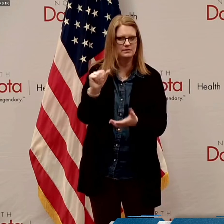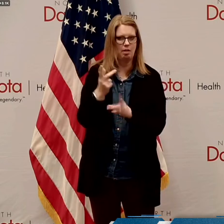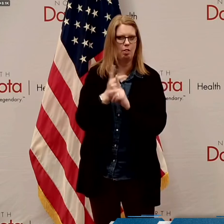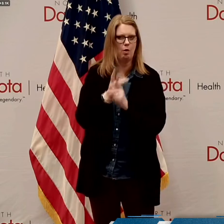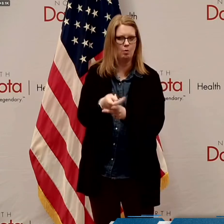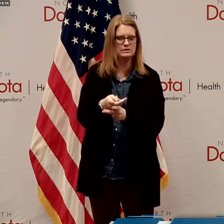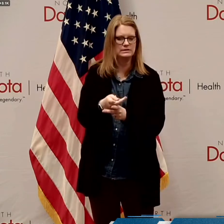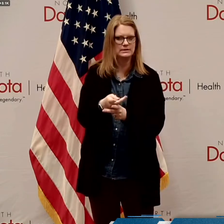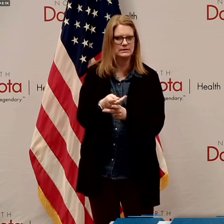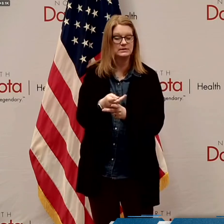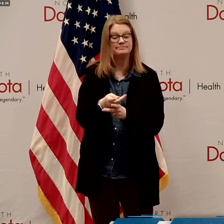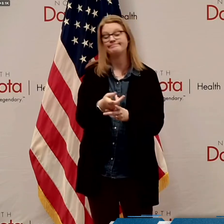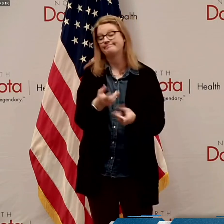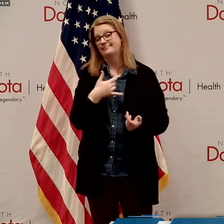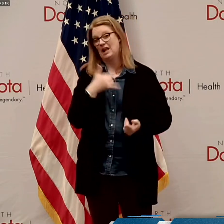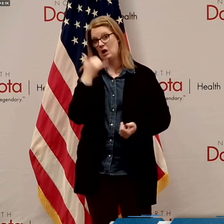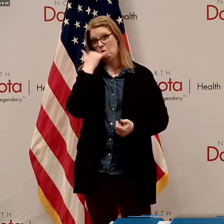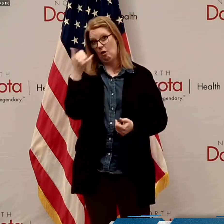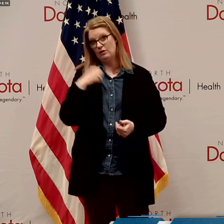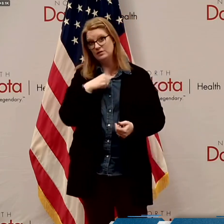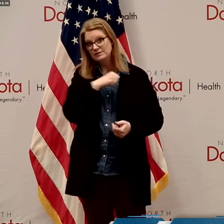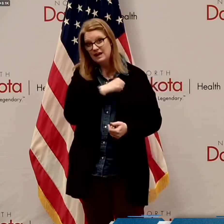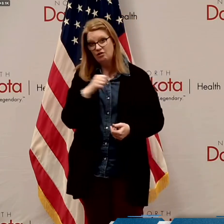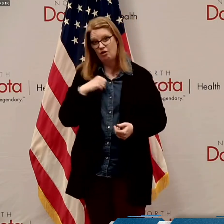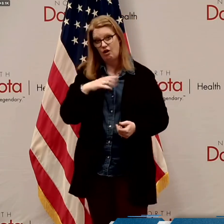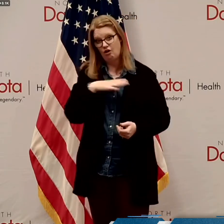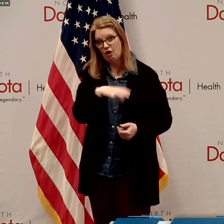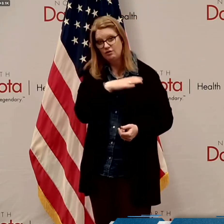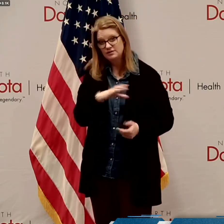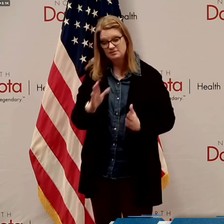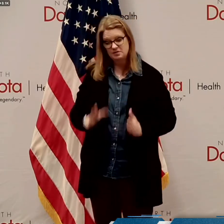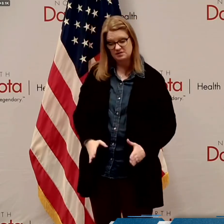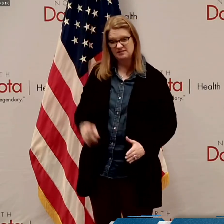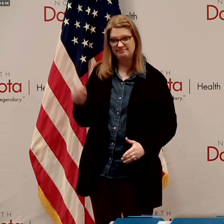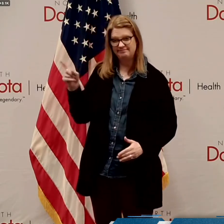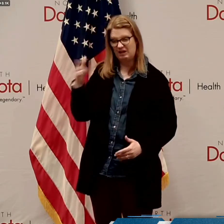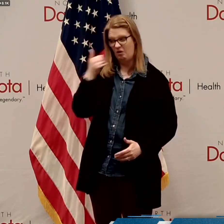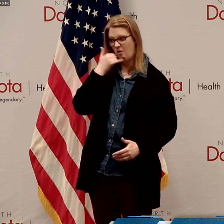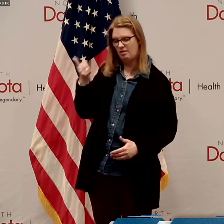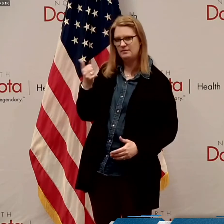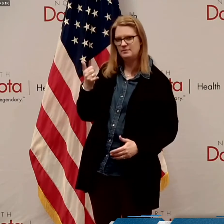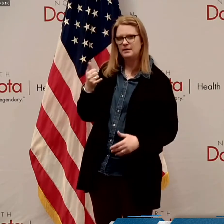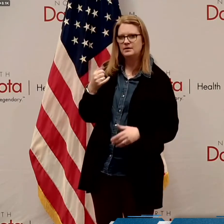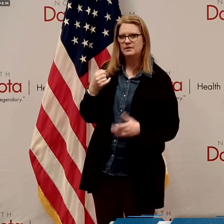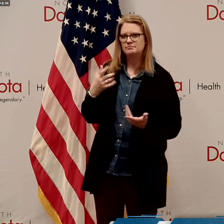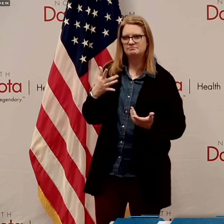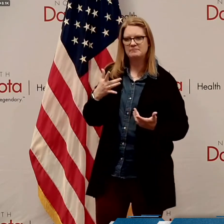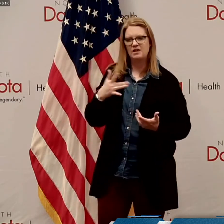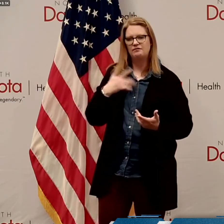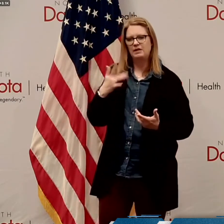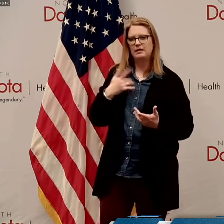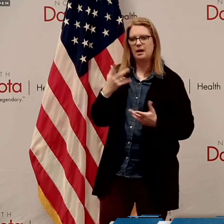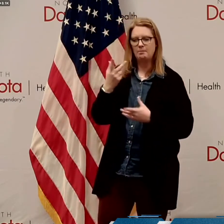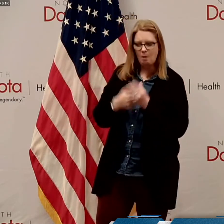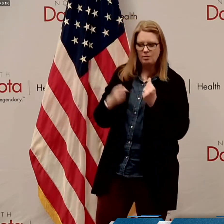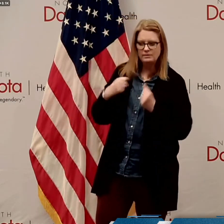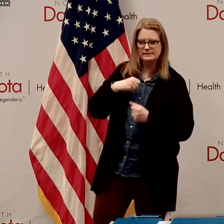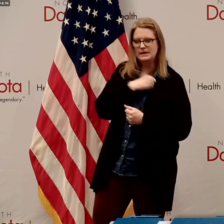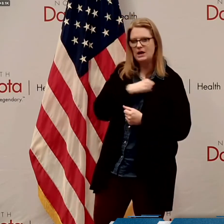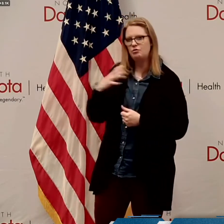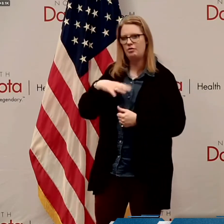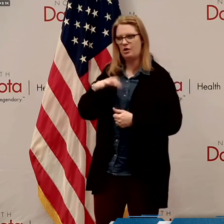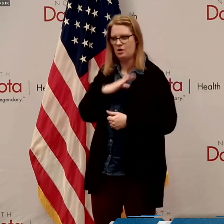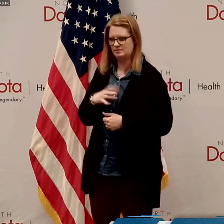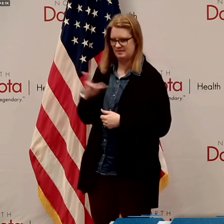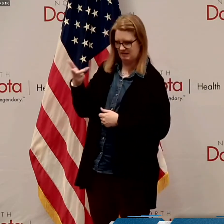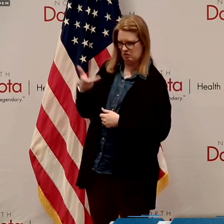loans. I would tell you to call your senator or congressman, but I can assure you that that both our senators and our congressmen understand